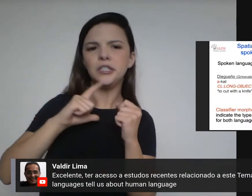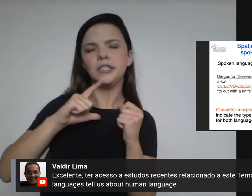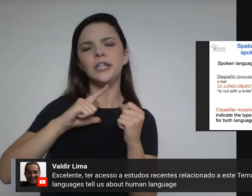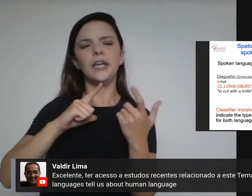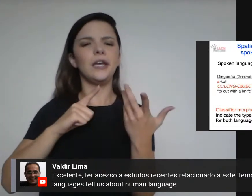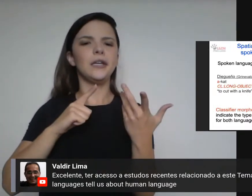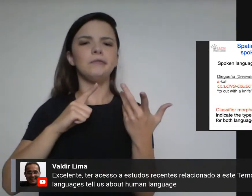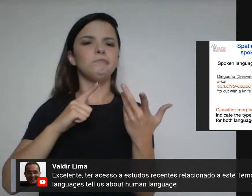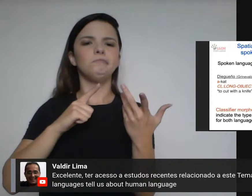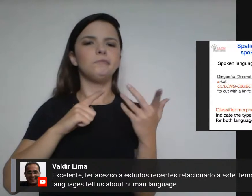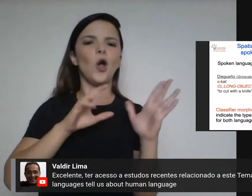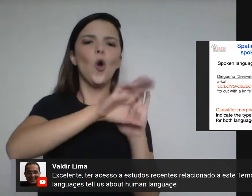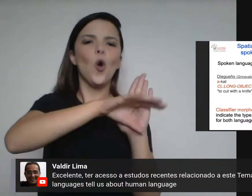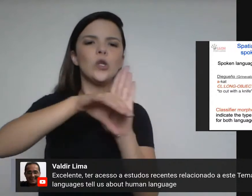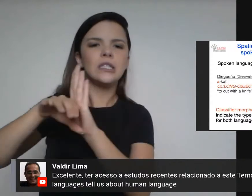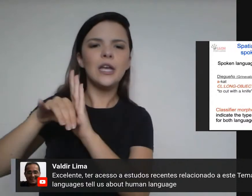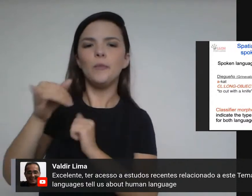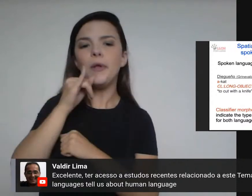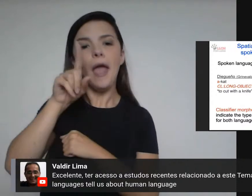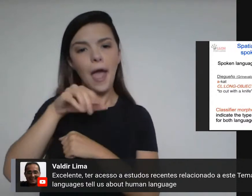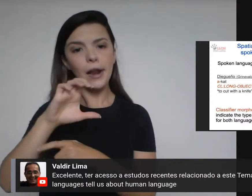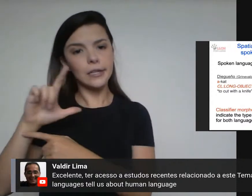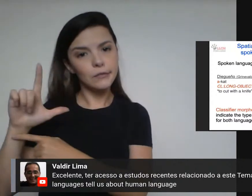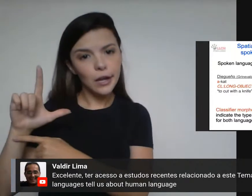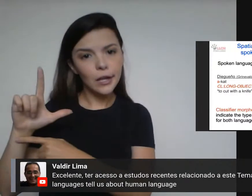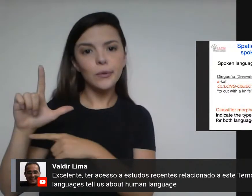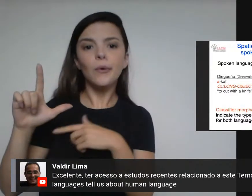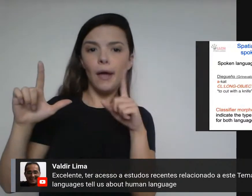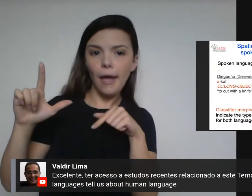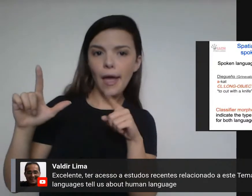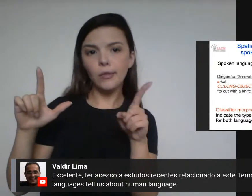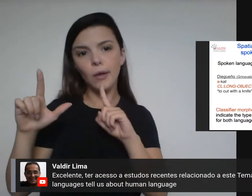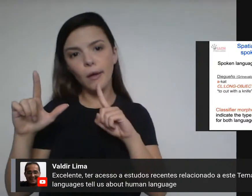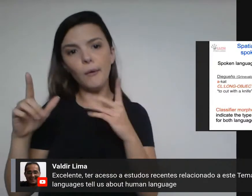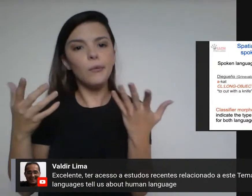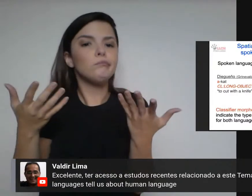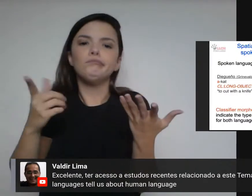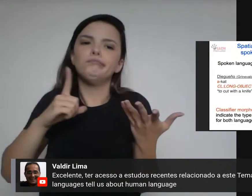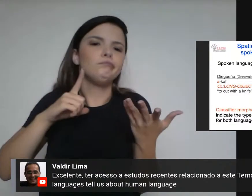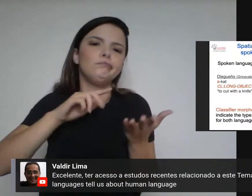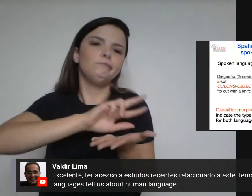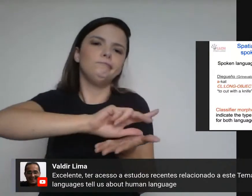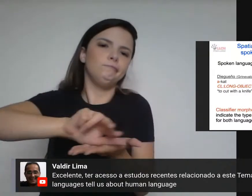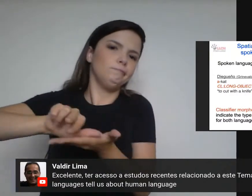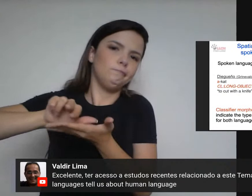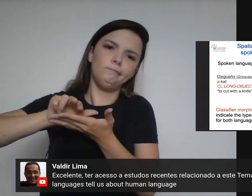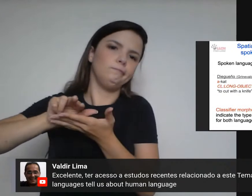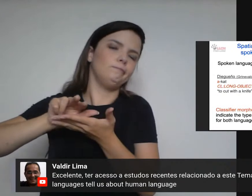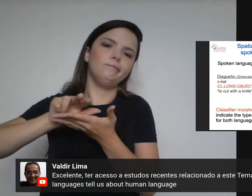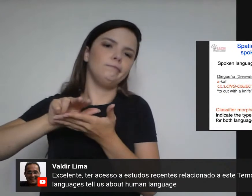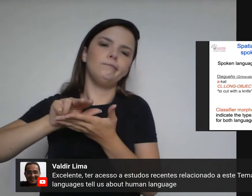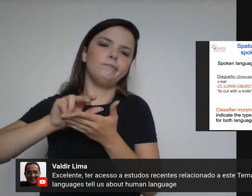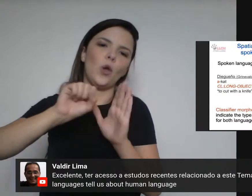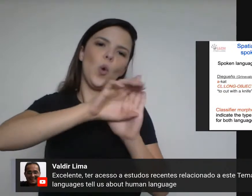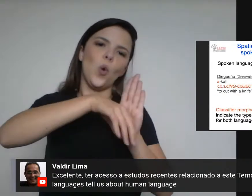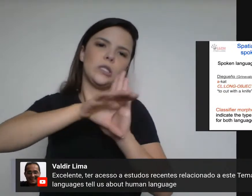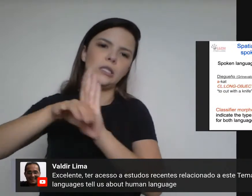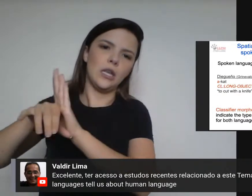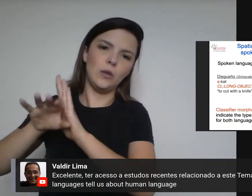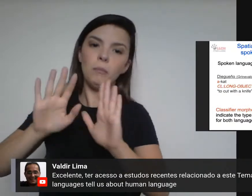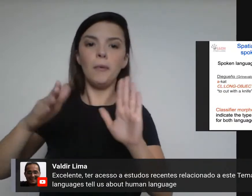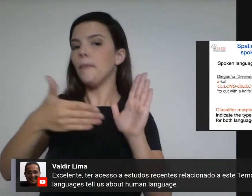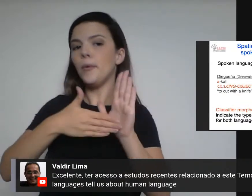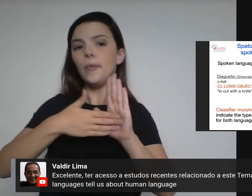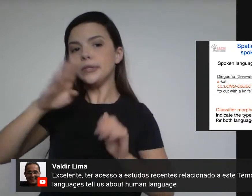term, whether these are really parallel. There's plenty of reasons to look at differences between the two. But the basic idea I want to